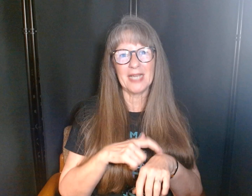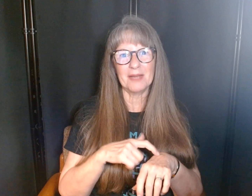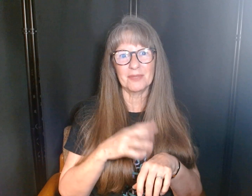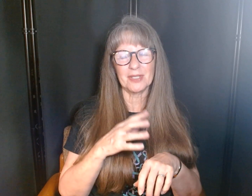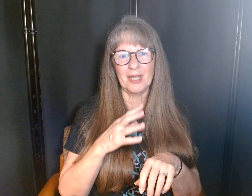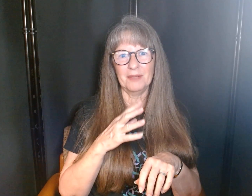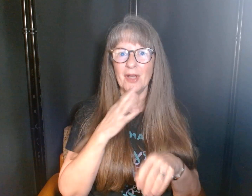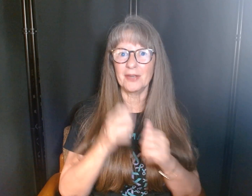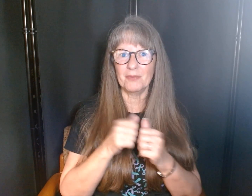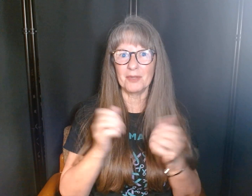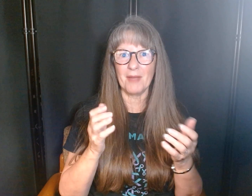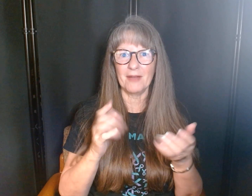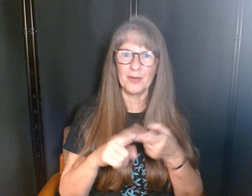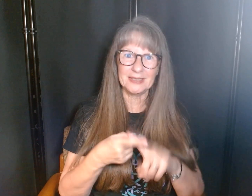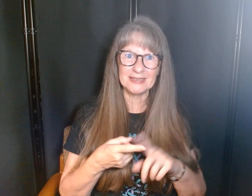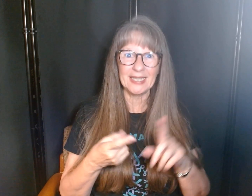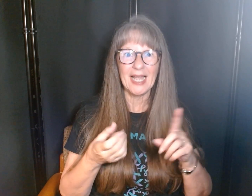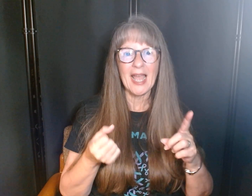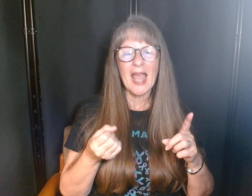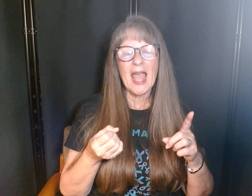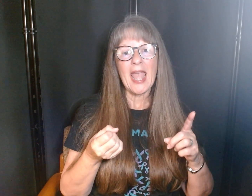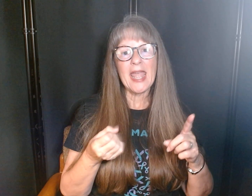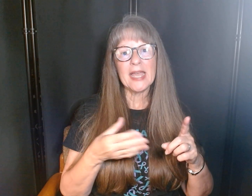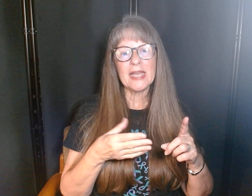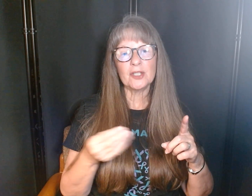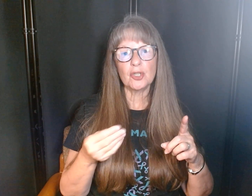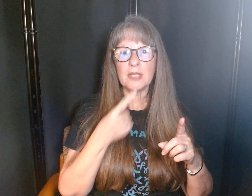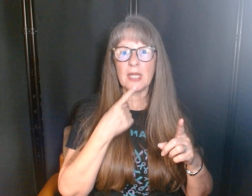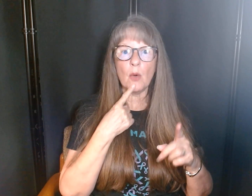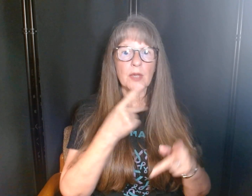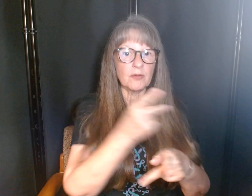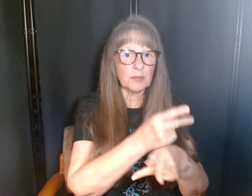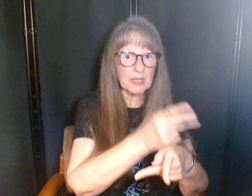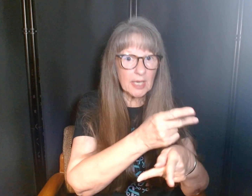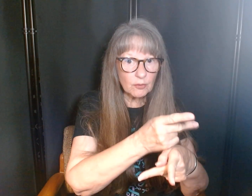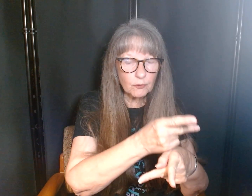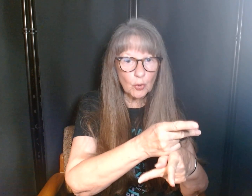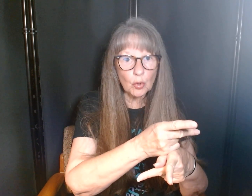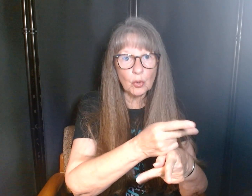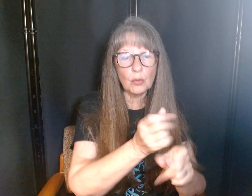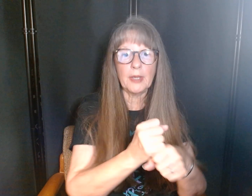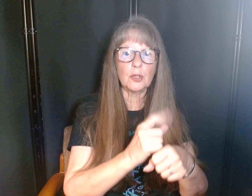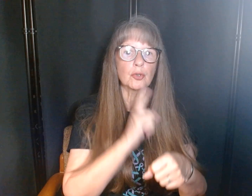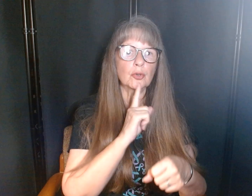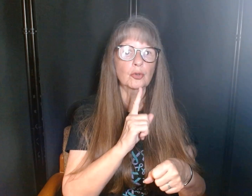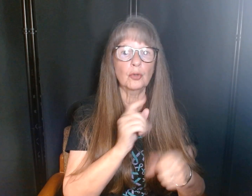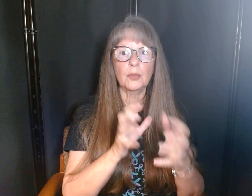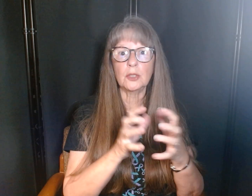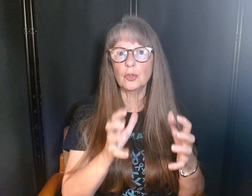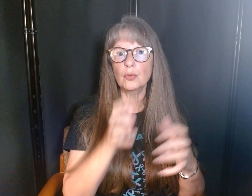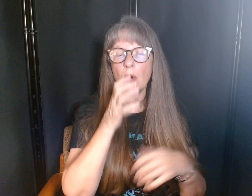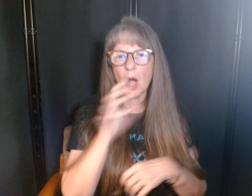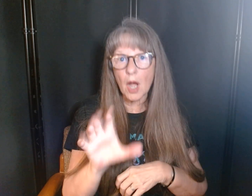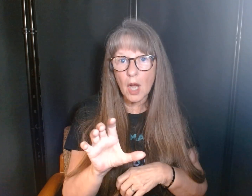times talking with my friends. And you say, oh, you have to be careful. Make sure you don't get too